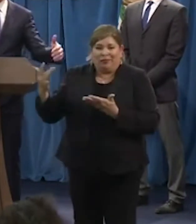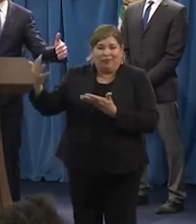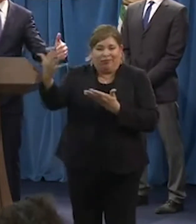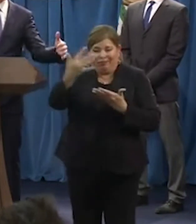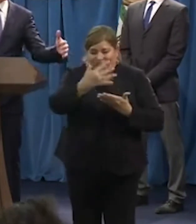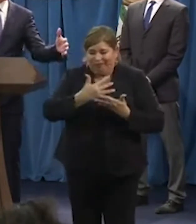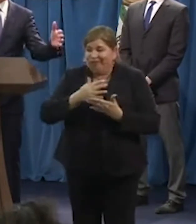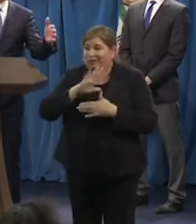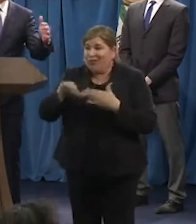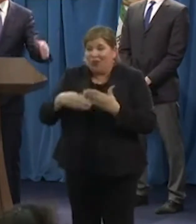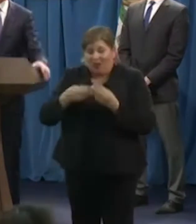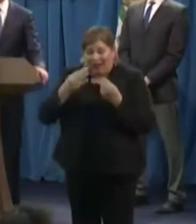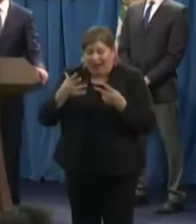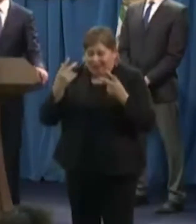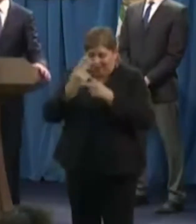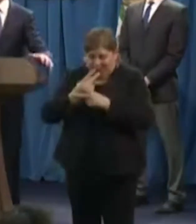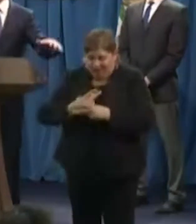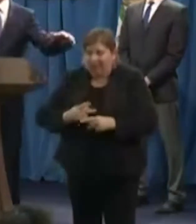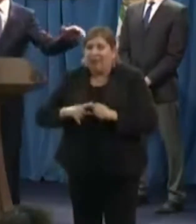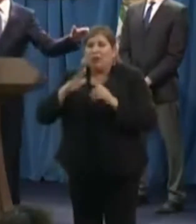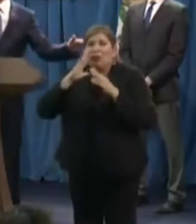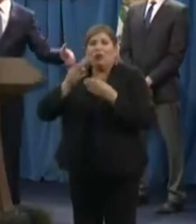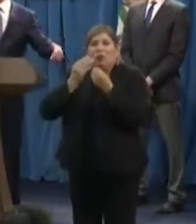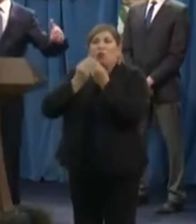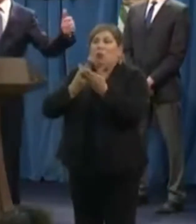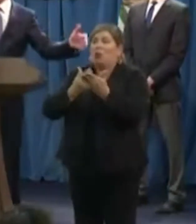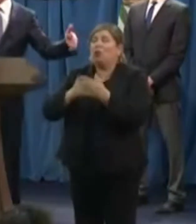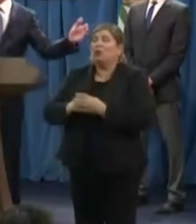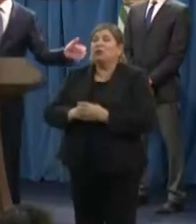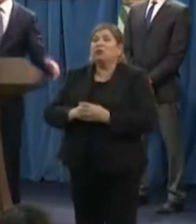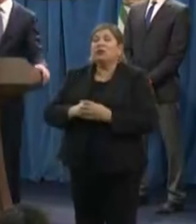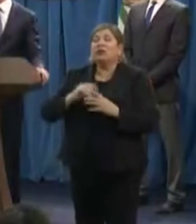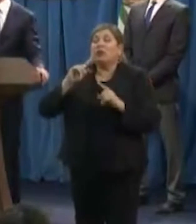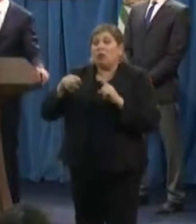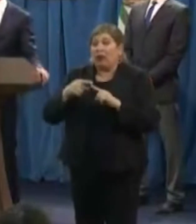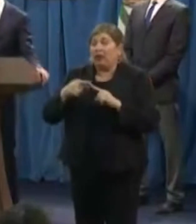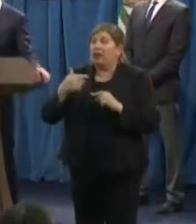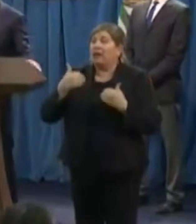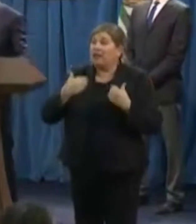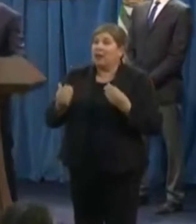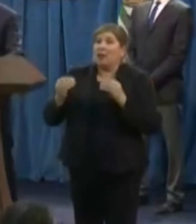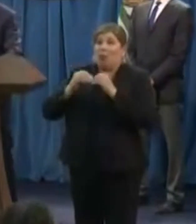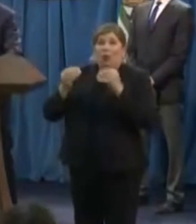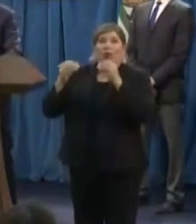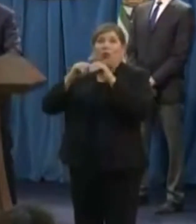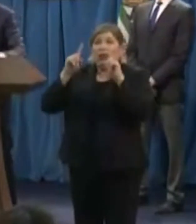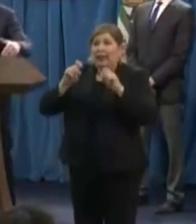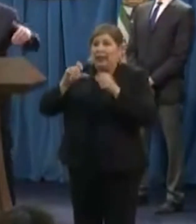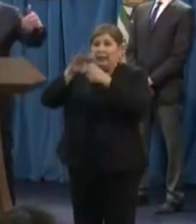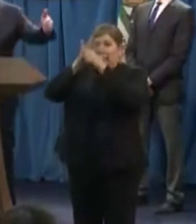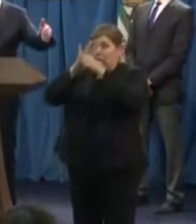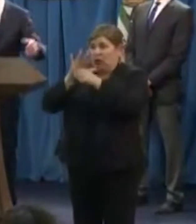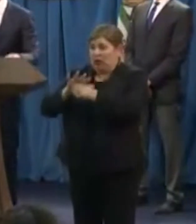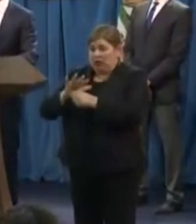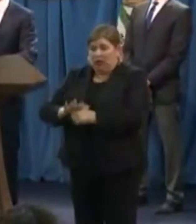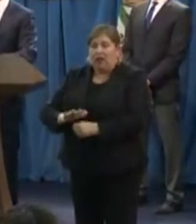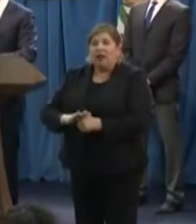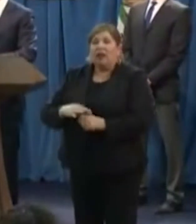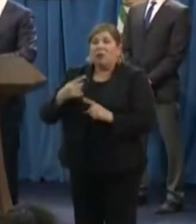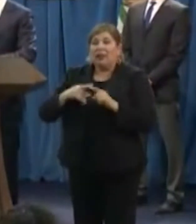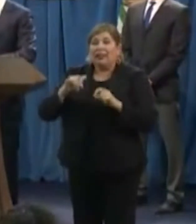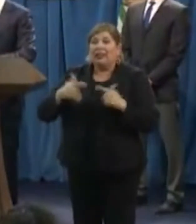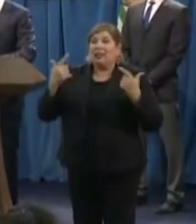all that data and begin to report that. And as we increase the number of testing facilities, including these congregate